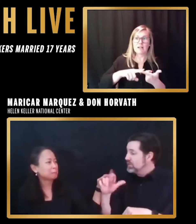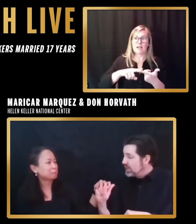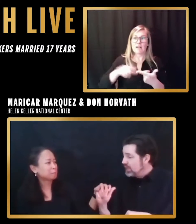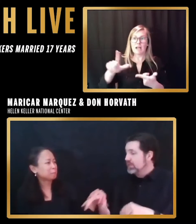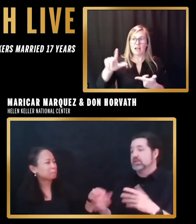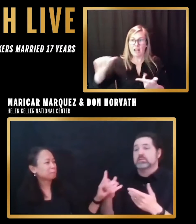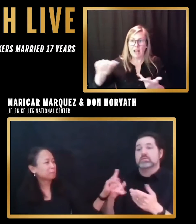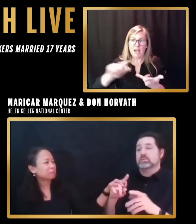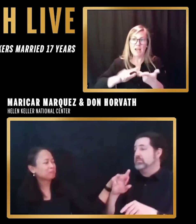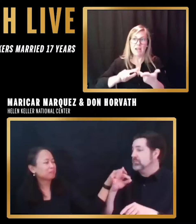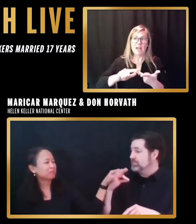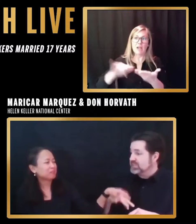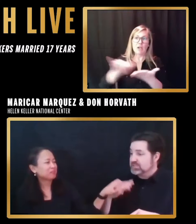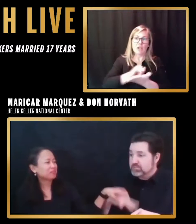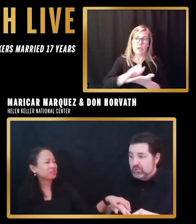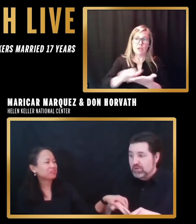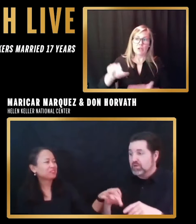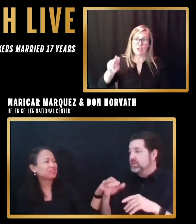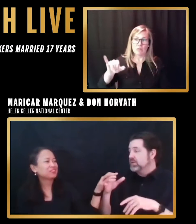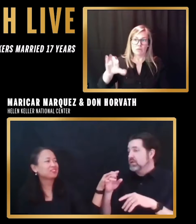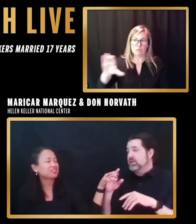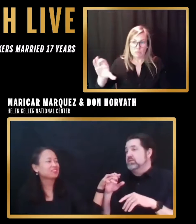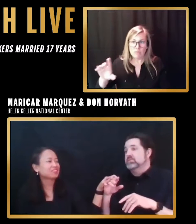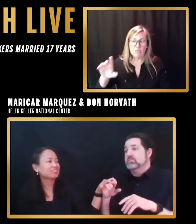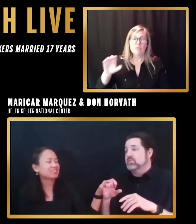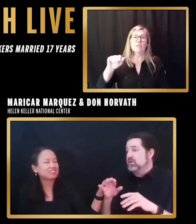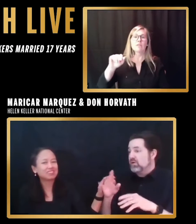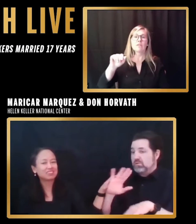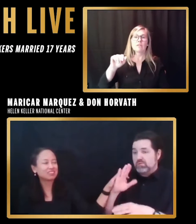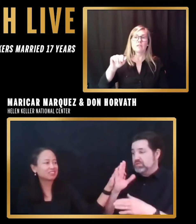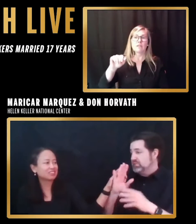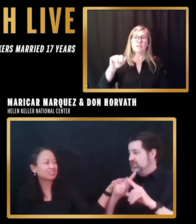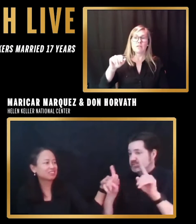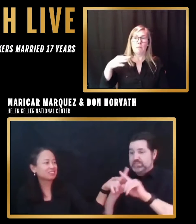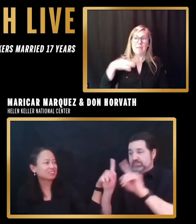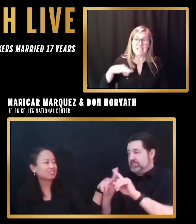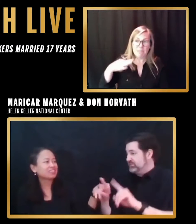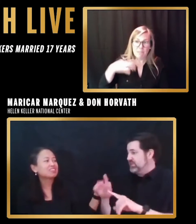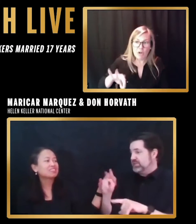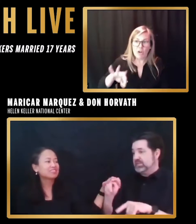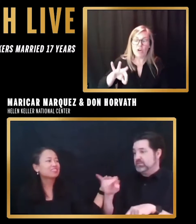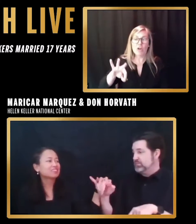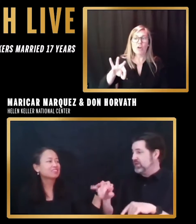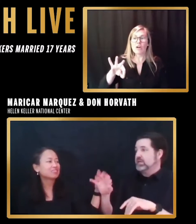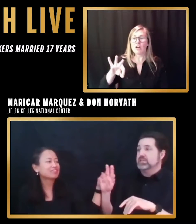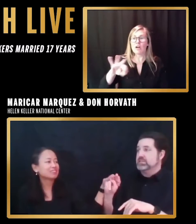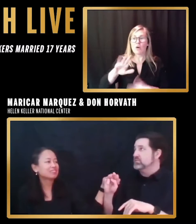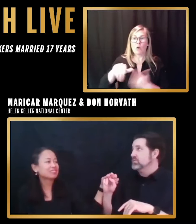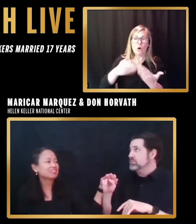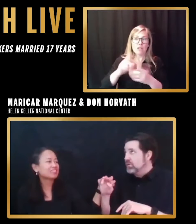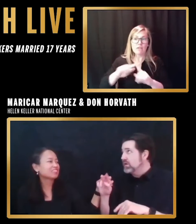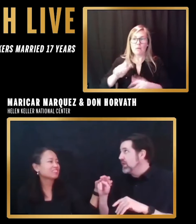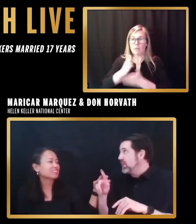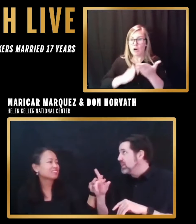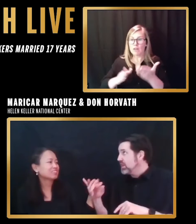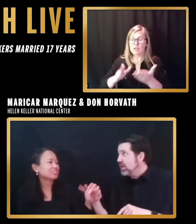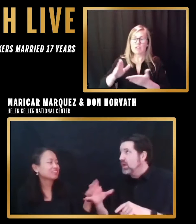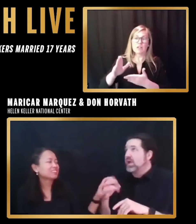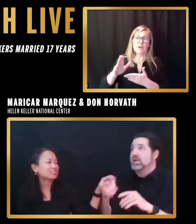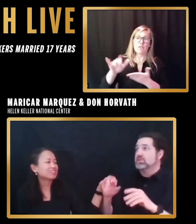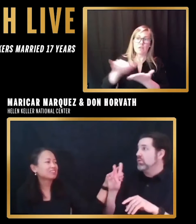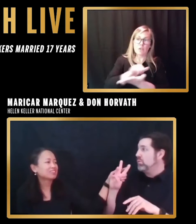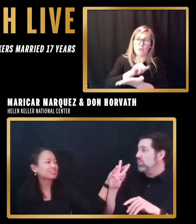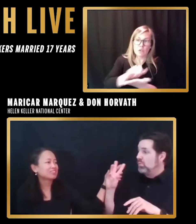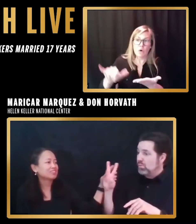City, Pittsburgh, all parts of New York and Long Island and Washington and Delaware. So it's really cool to